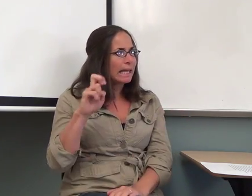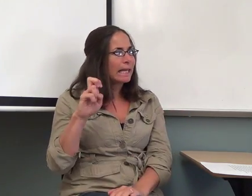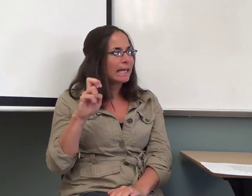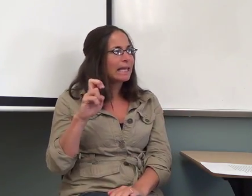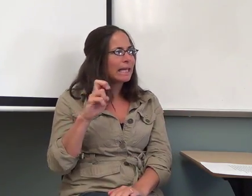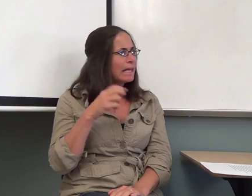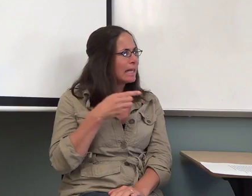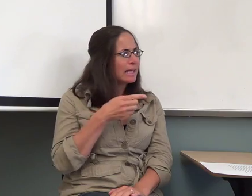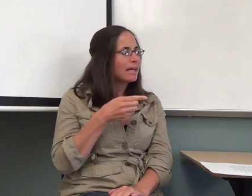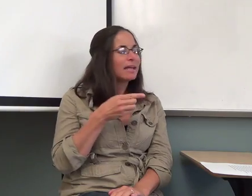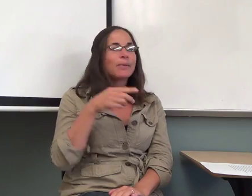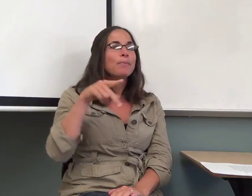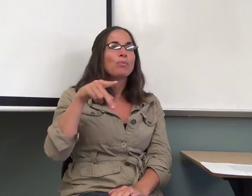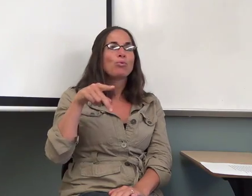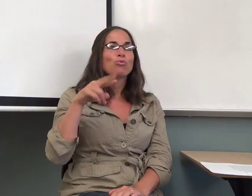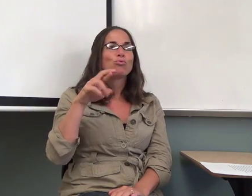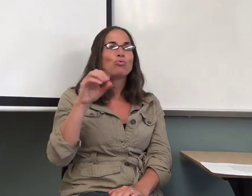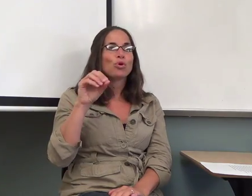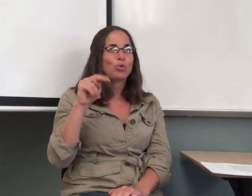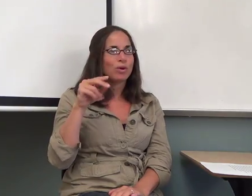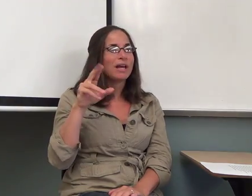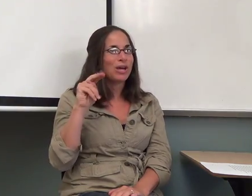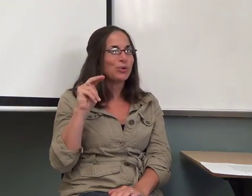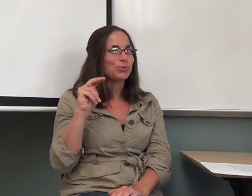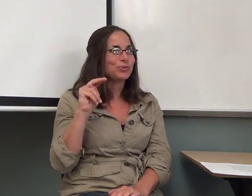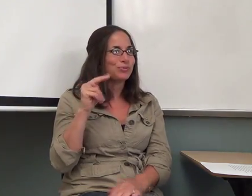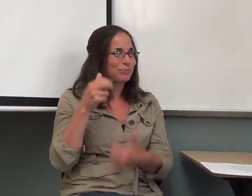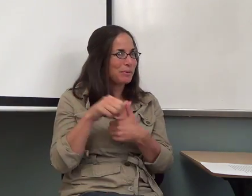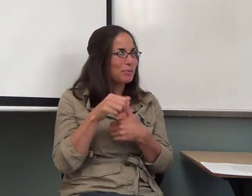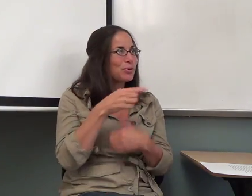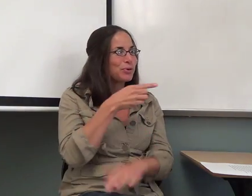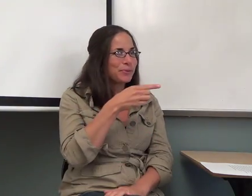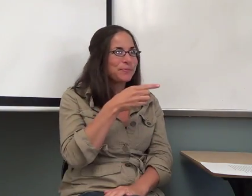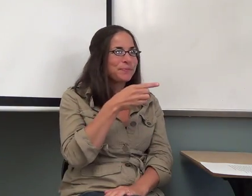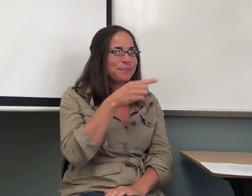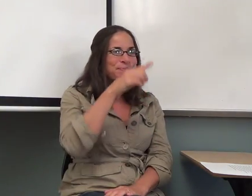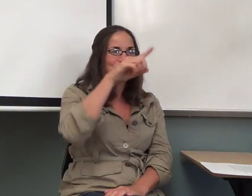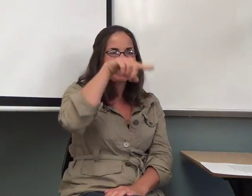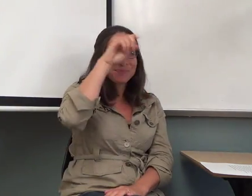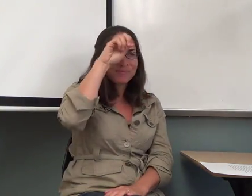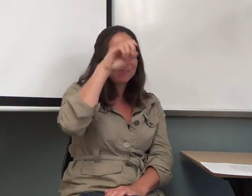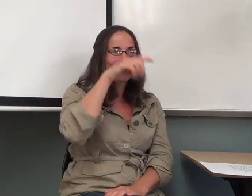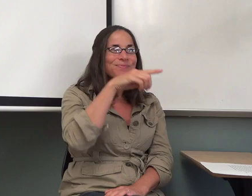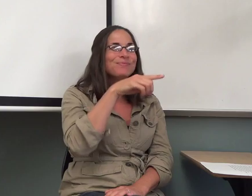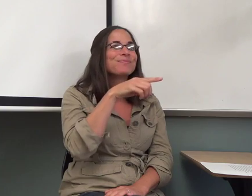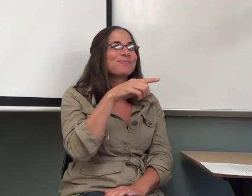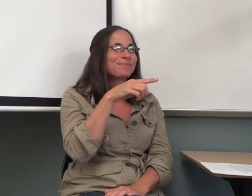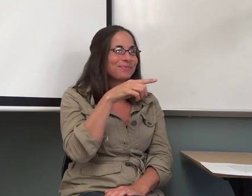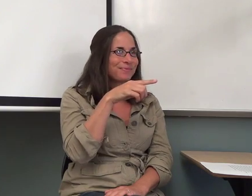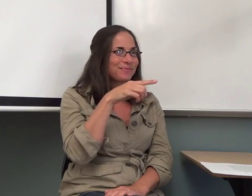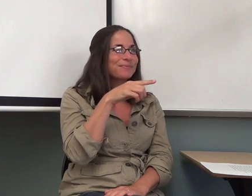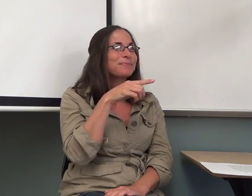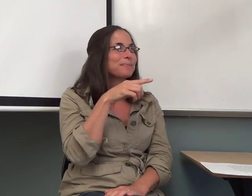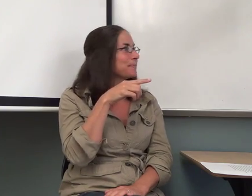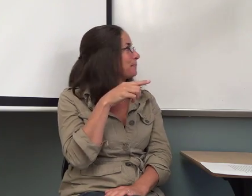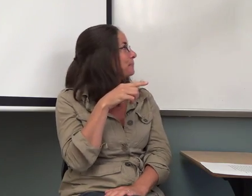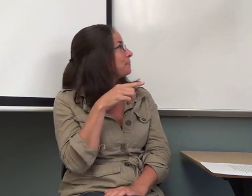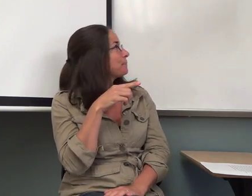noun. He is a pronoun. Now go back to our definitions. Okay, Maria. Here, look at. So here's our definitions, right? A